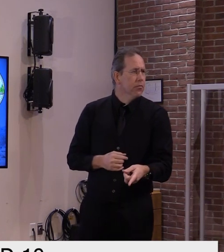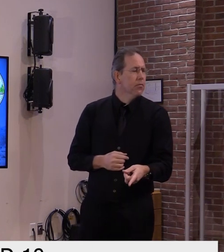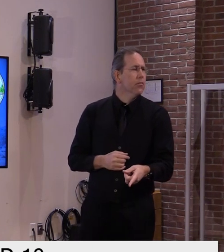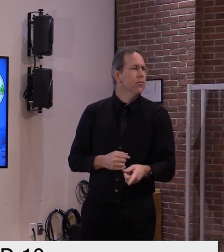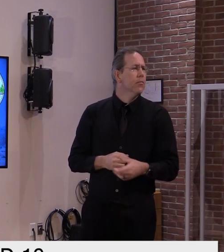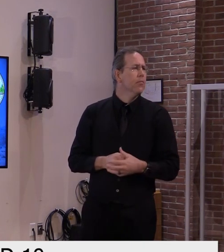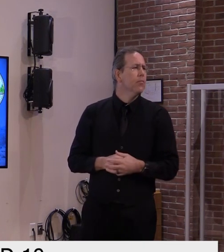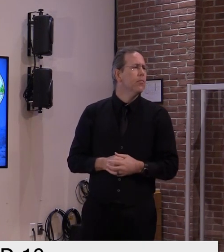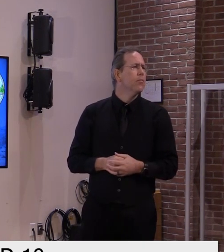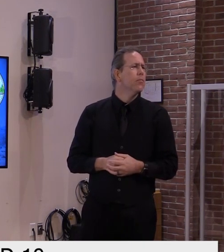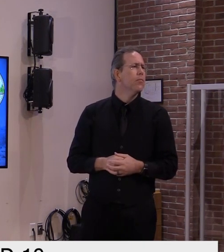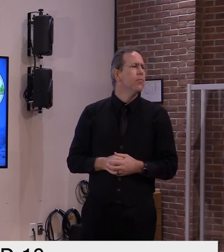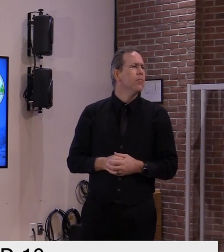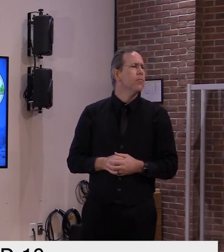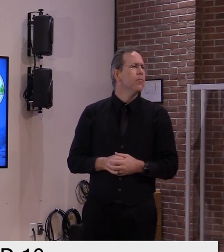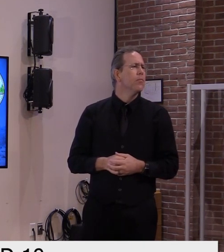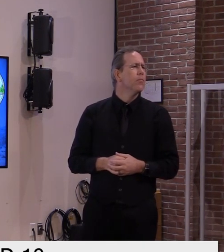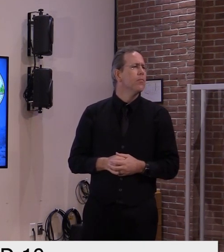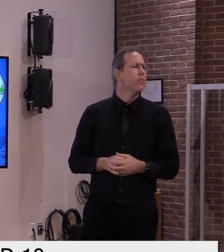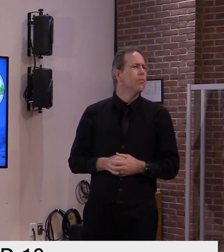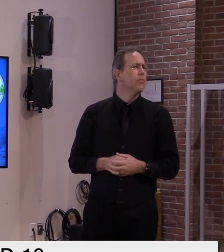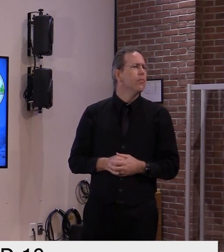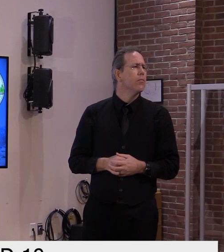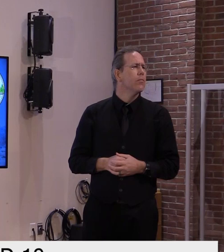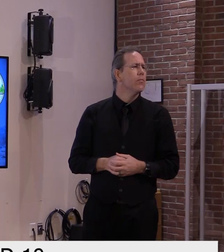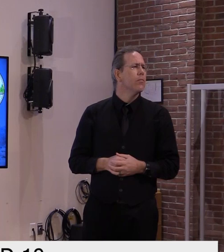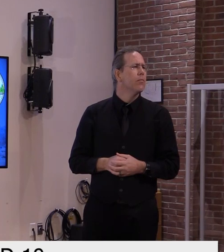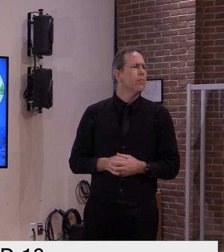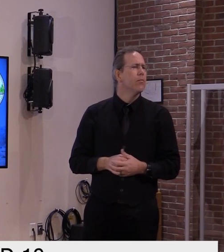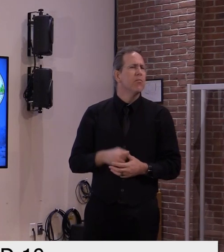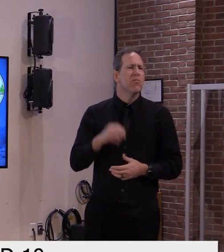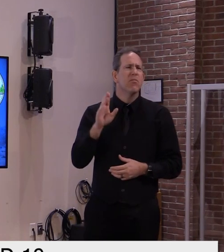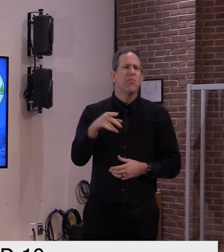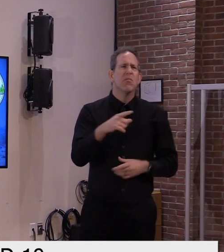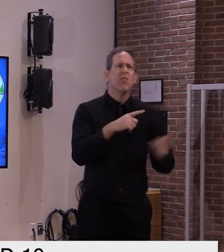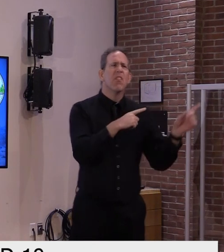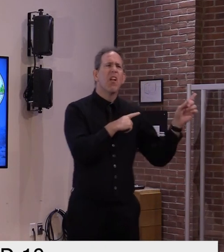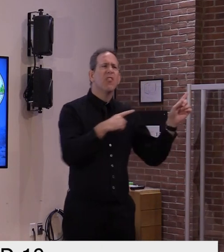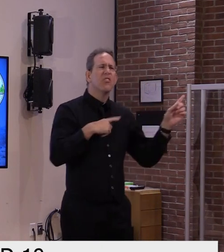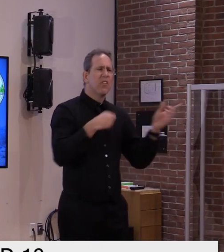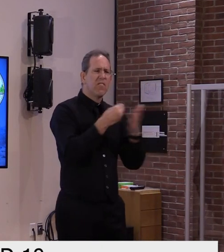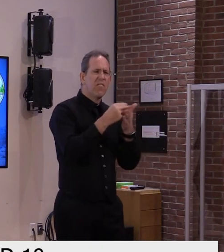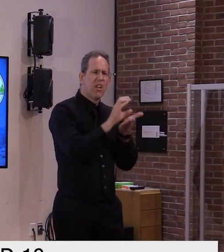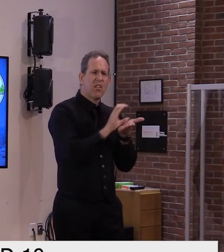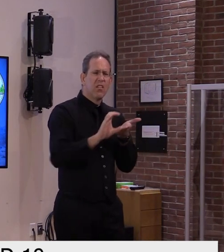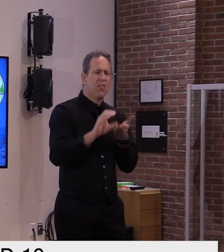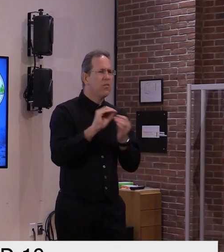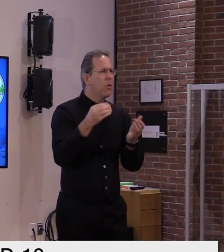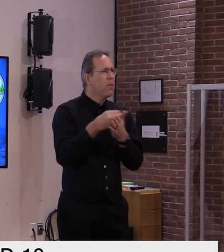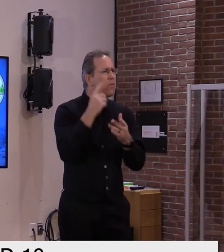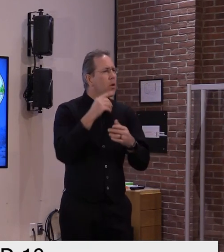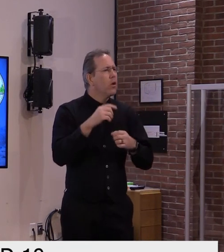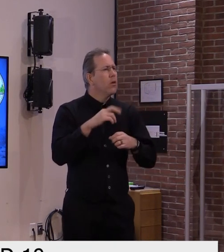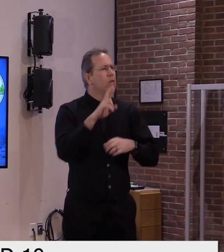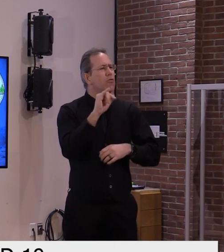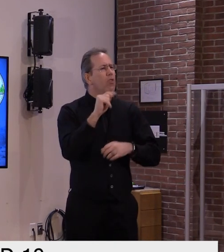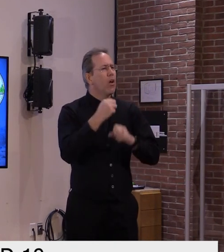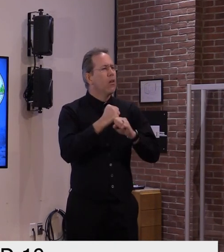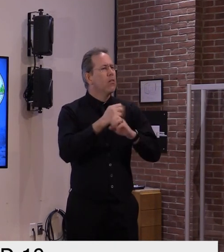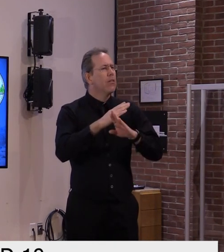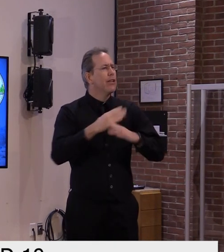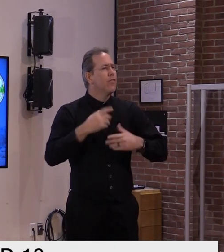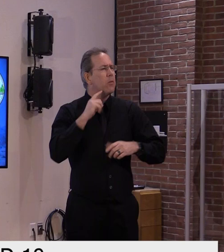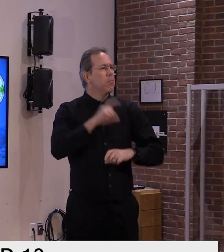gear and body cameras for Capitol Police in Vermont. With the recent insurrection, do you think that this policy needs